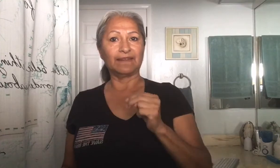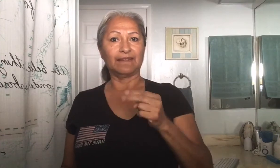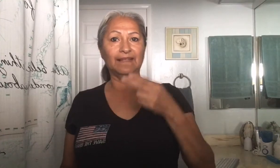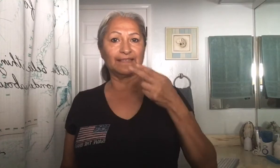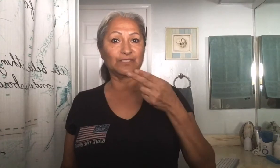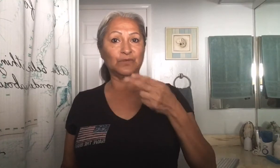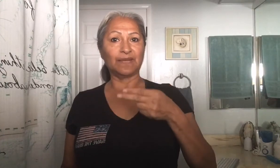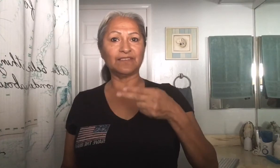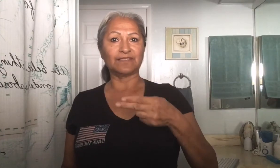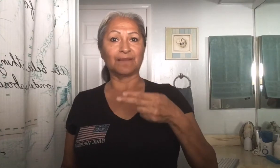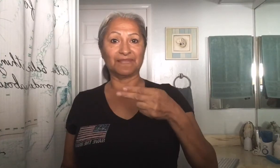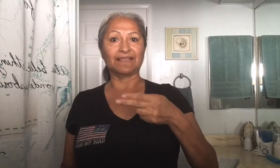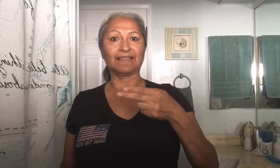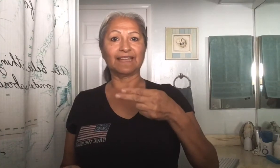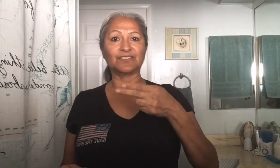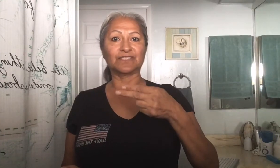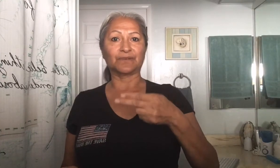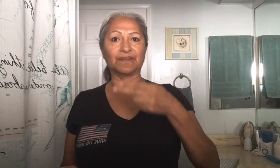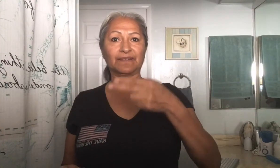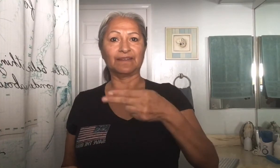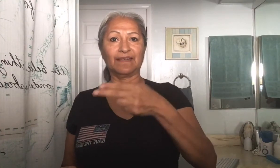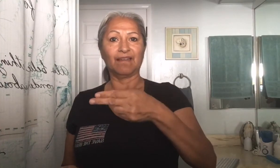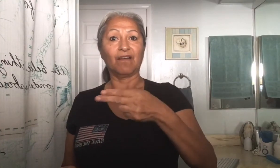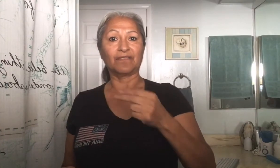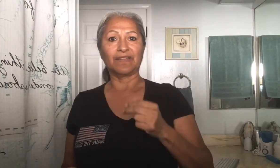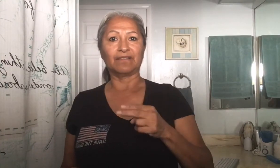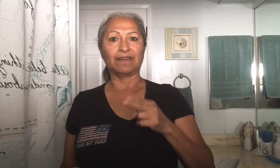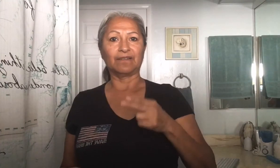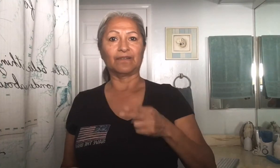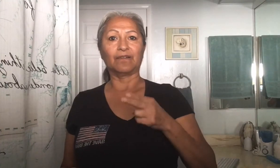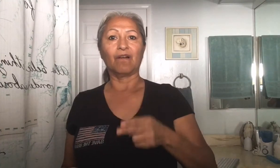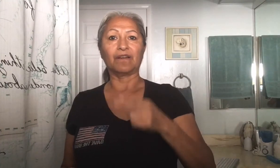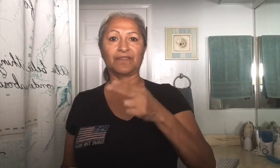and it's two H's. I mean, the H is going hard of hearing, or hard of hearing.